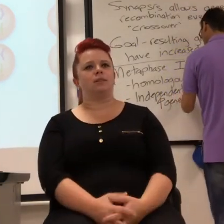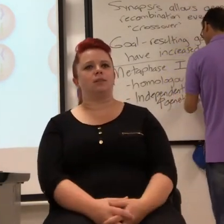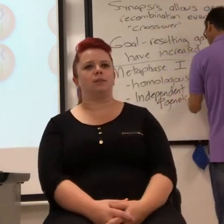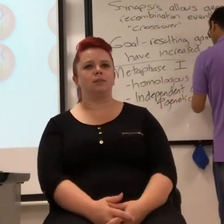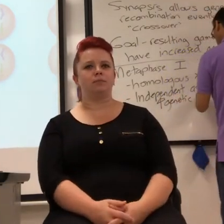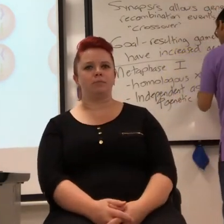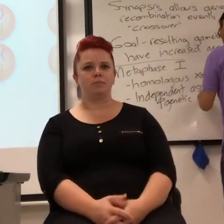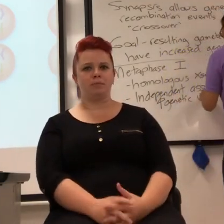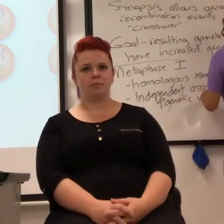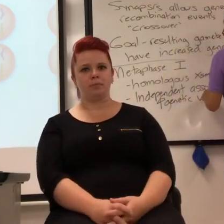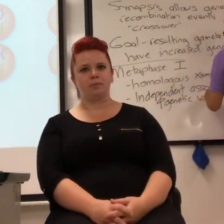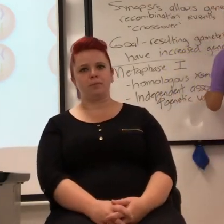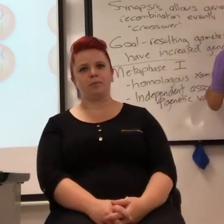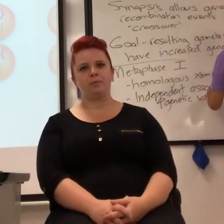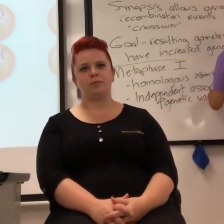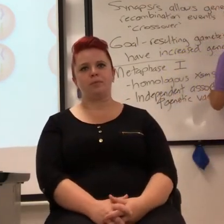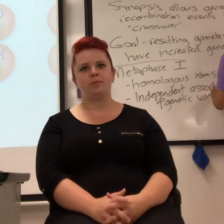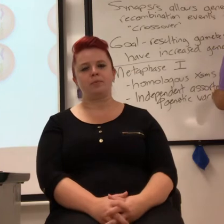genetic